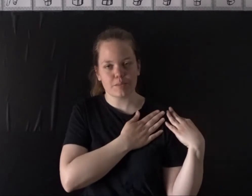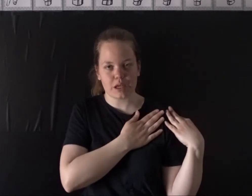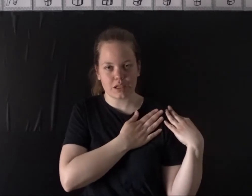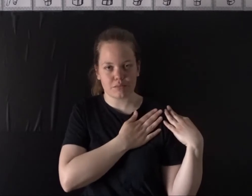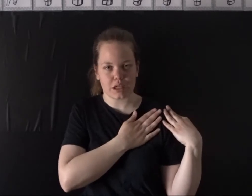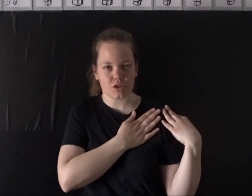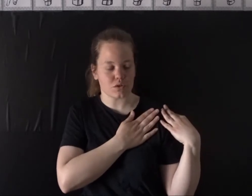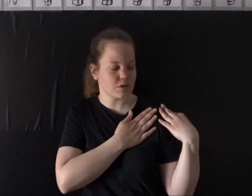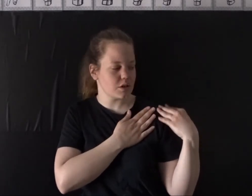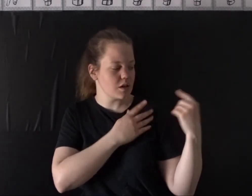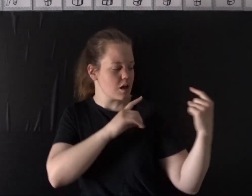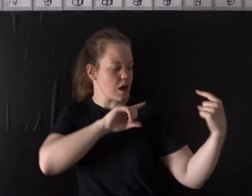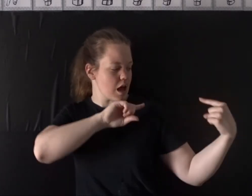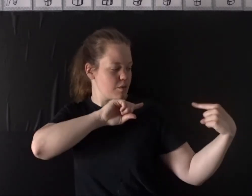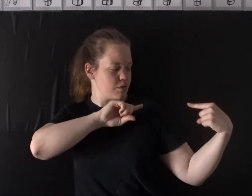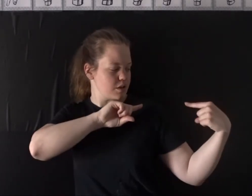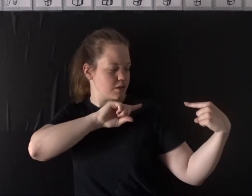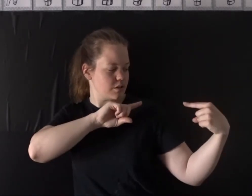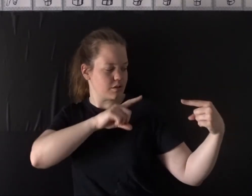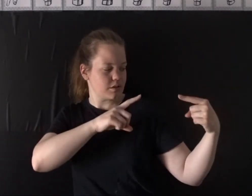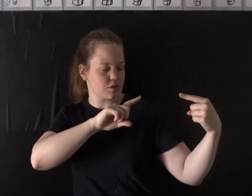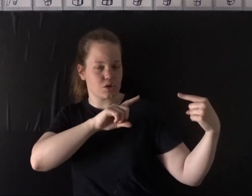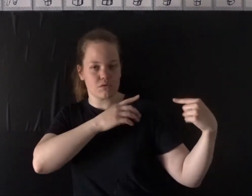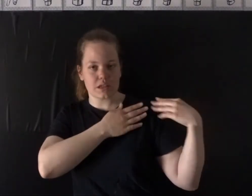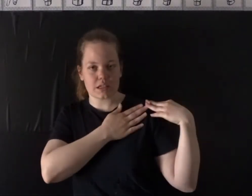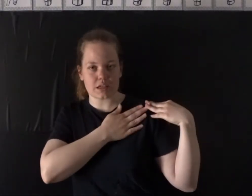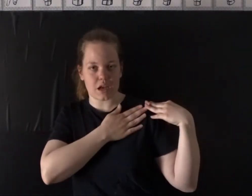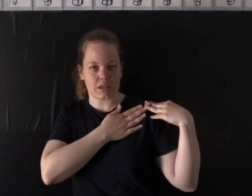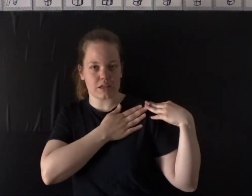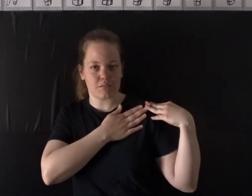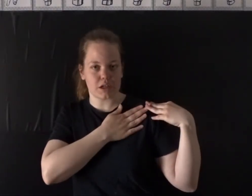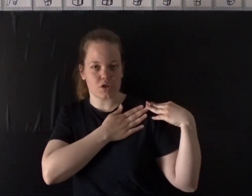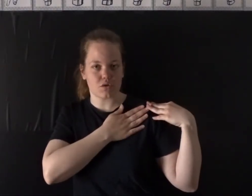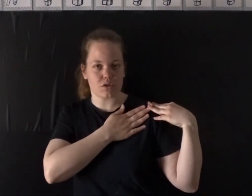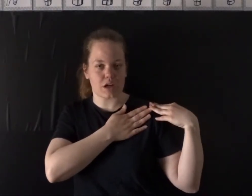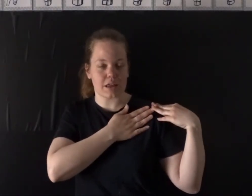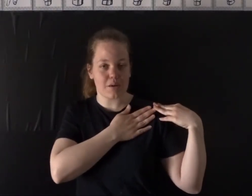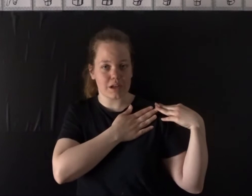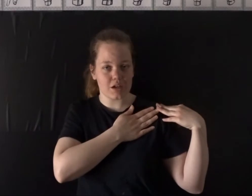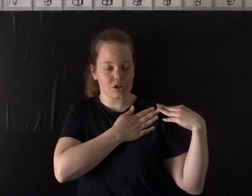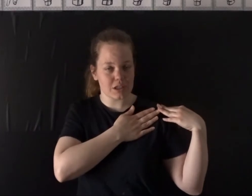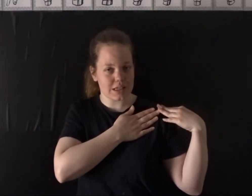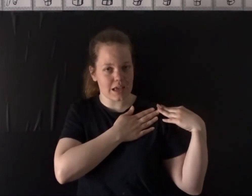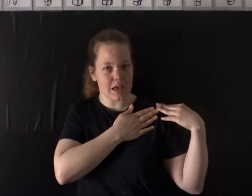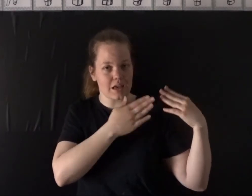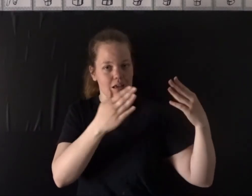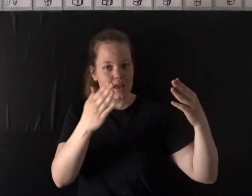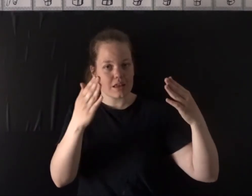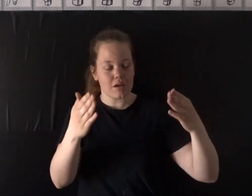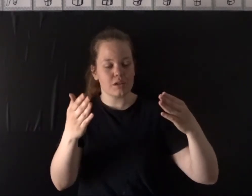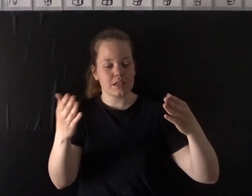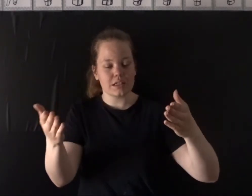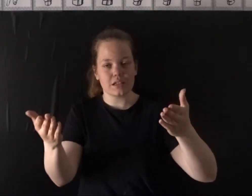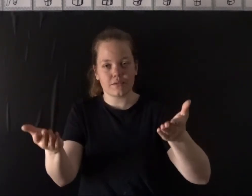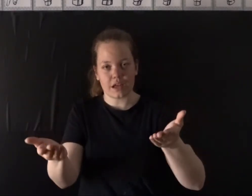pain in my shoulder, I would do this sign near my shoulder, and that would actually say that would signify to